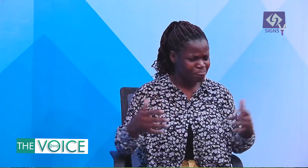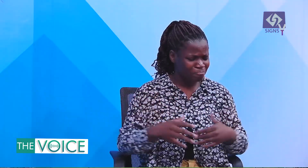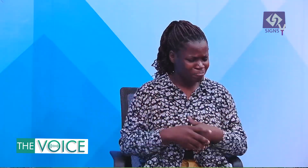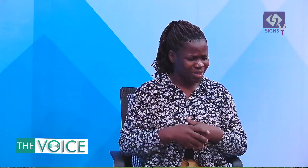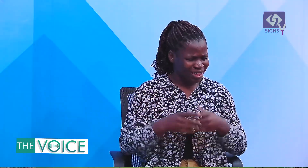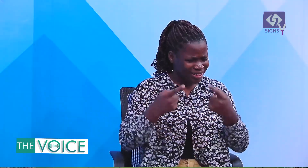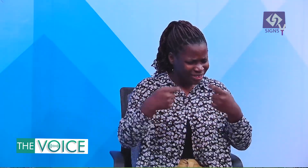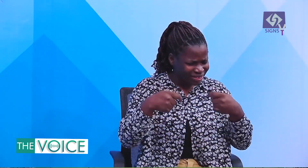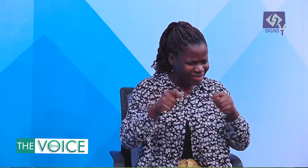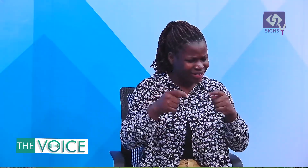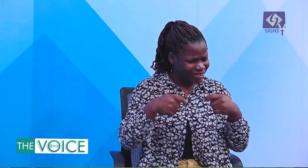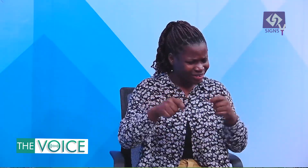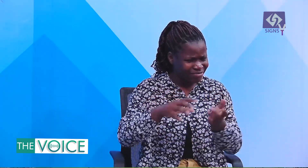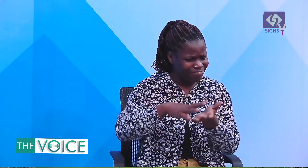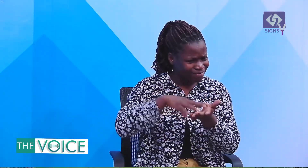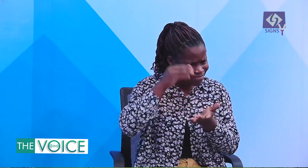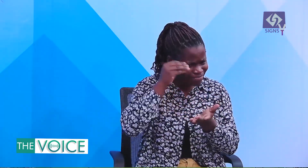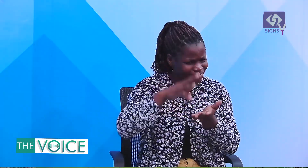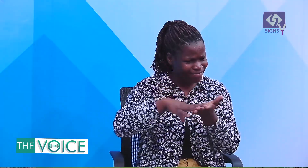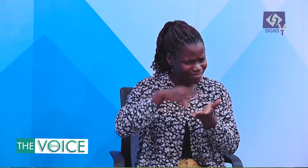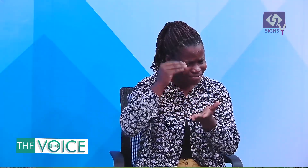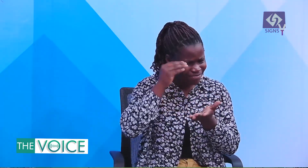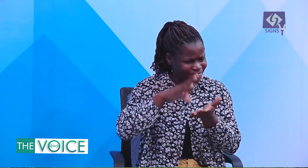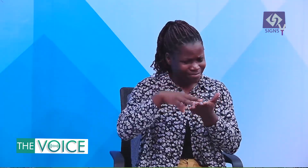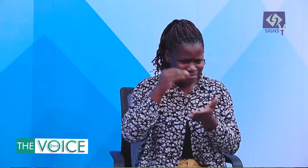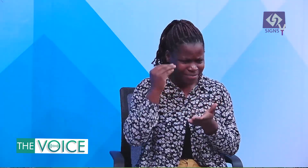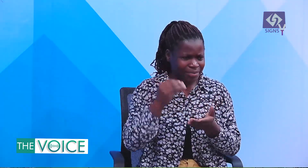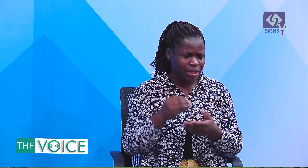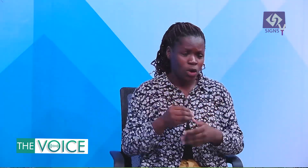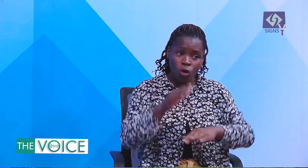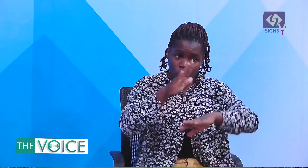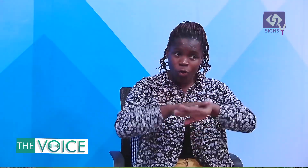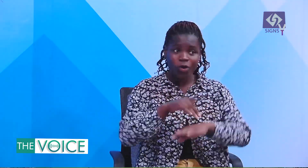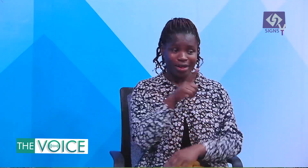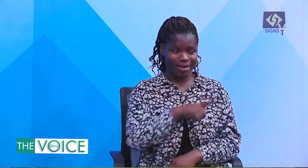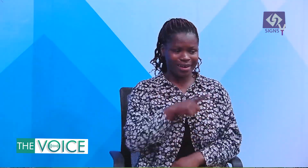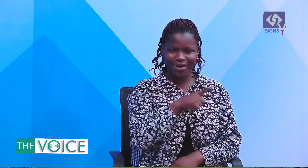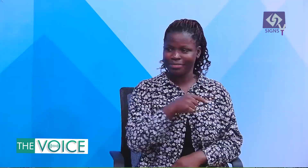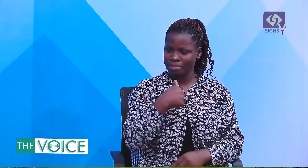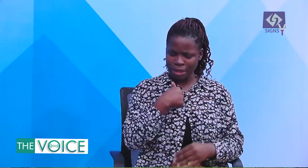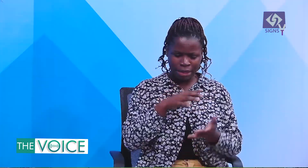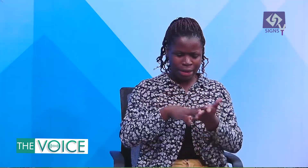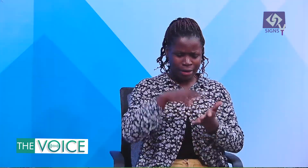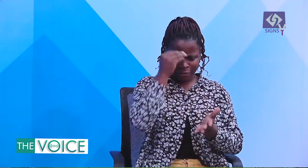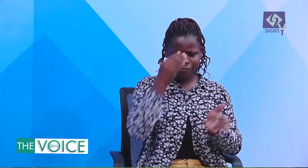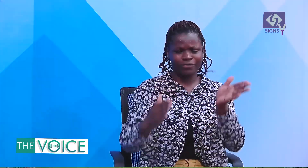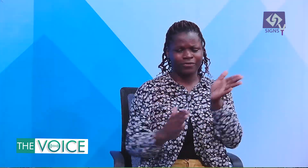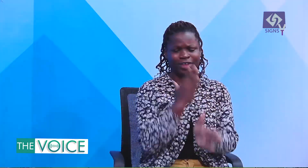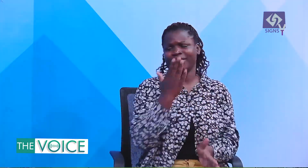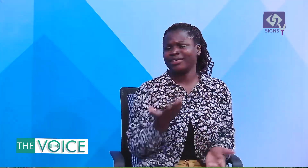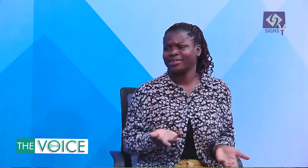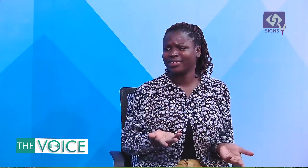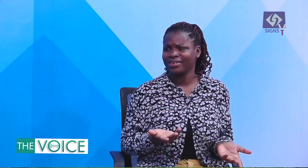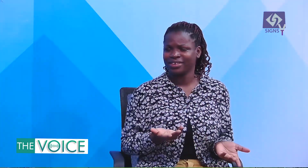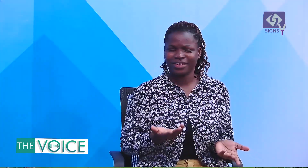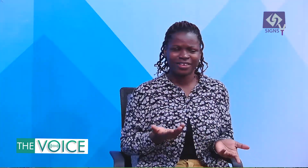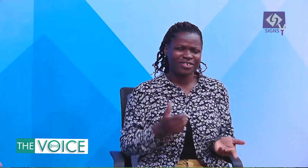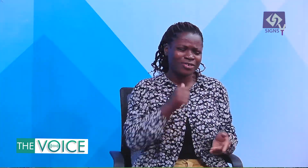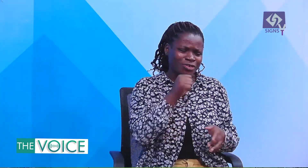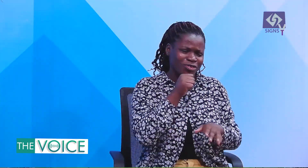So at this point, it was me starting to see new things. I tried my best to learn sign language, but lucky for me, I was